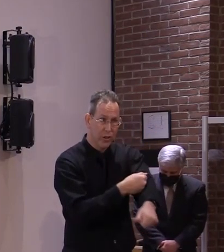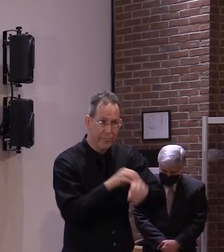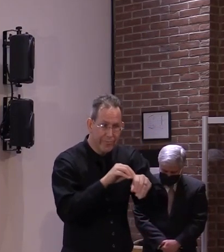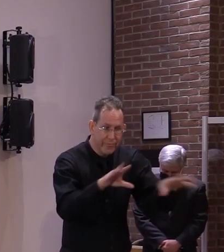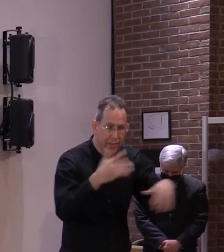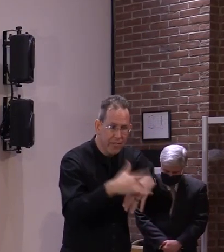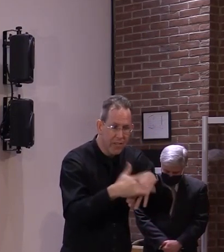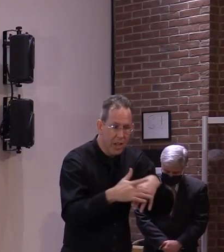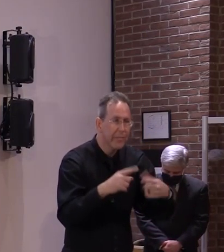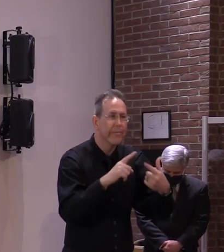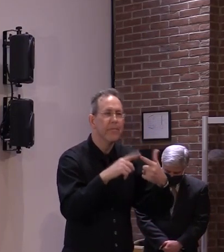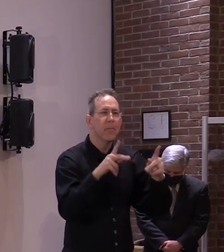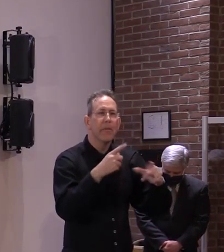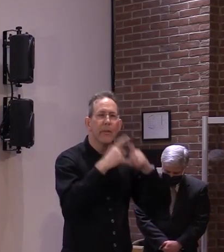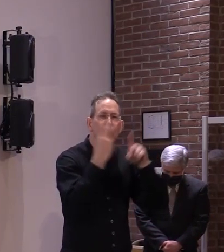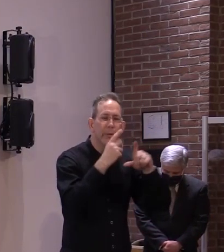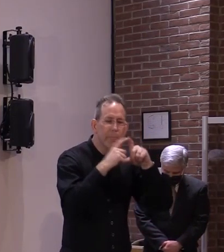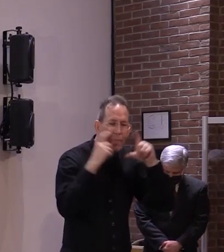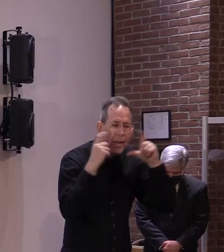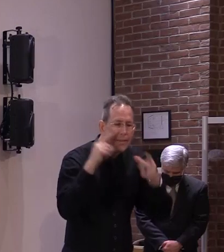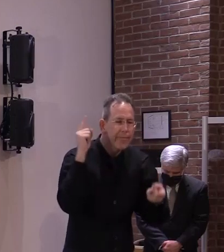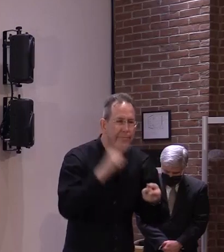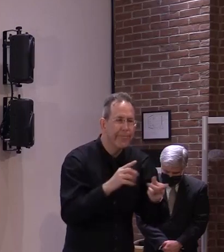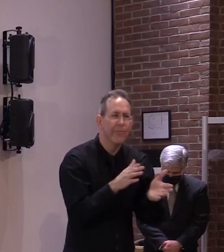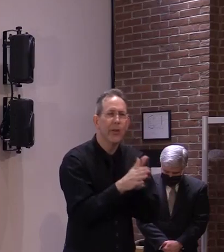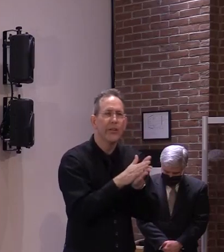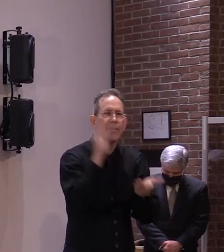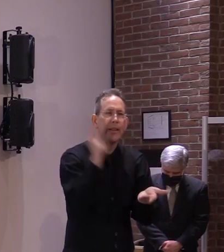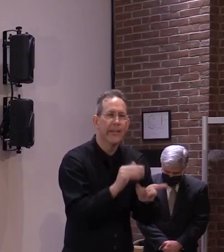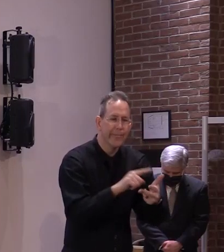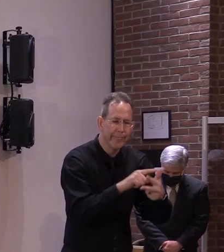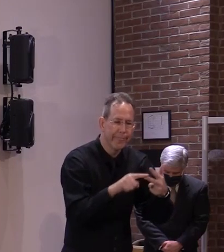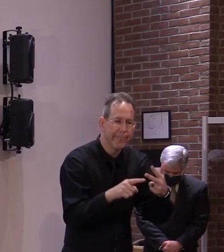to better performance in that area. Dr. Levine.